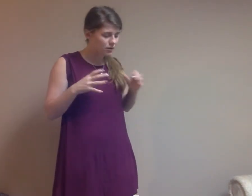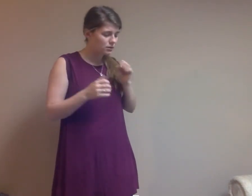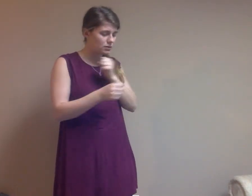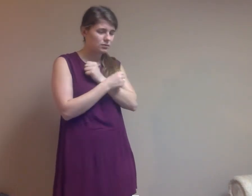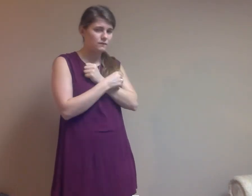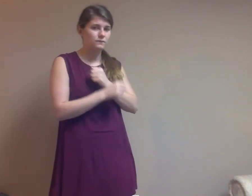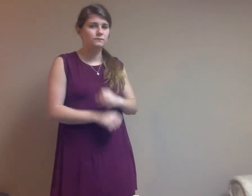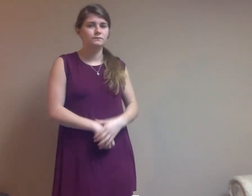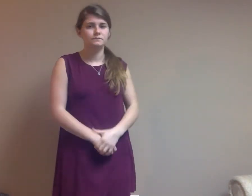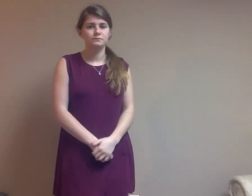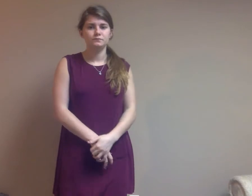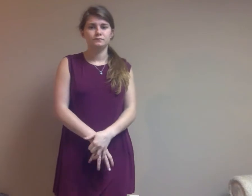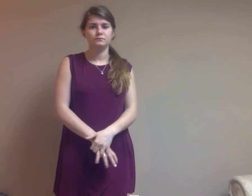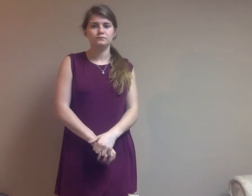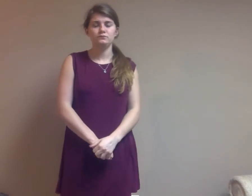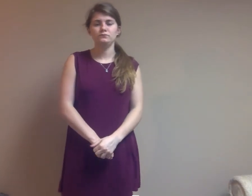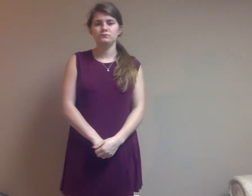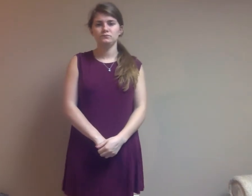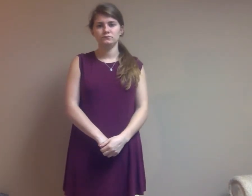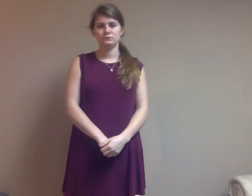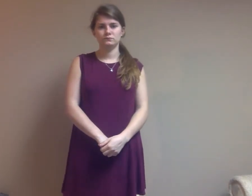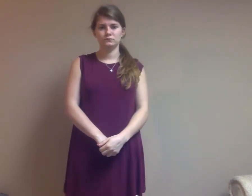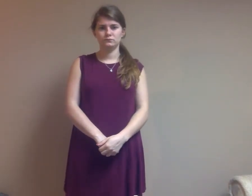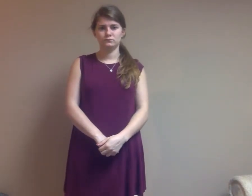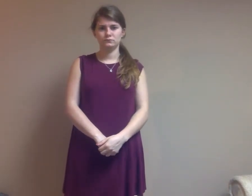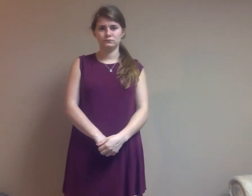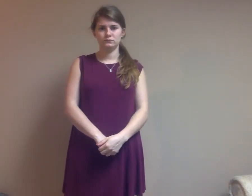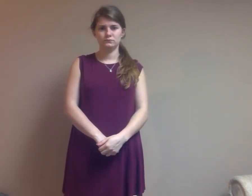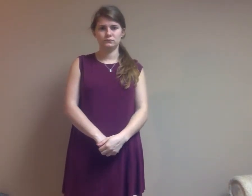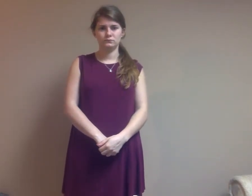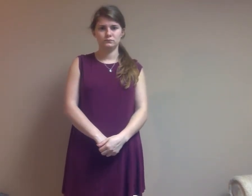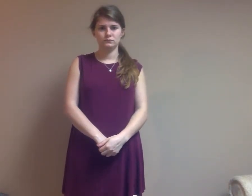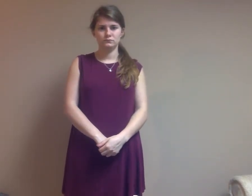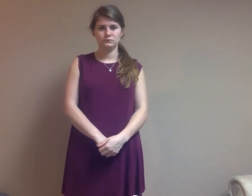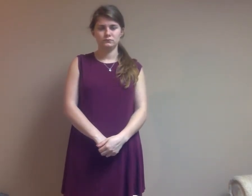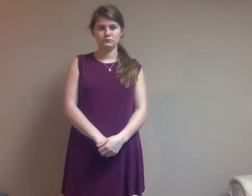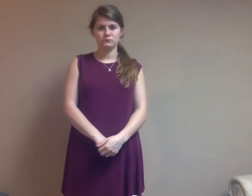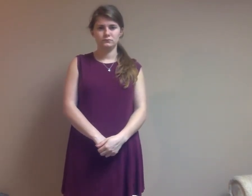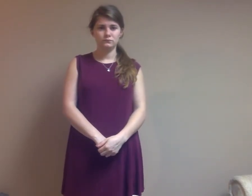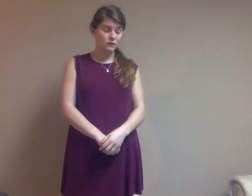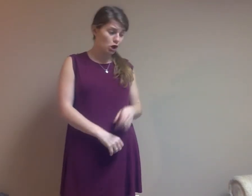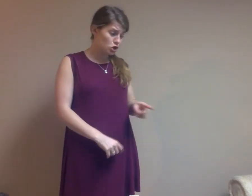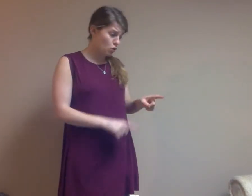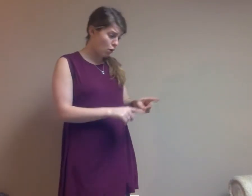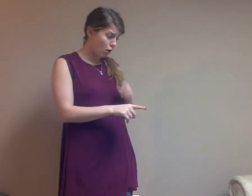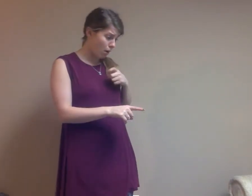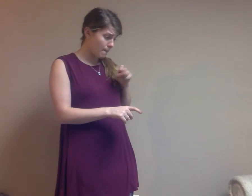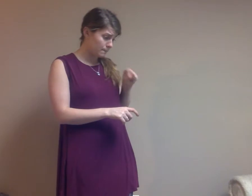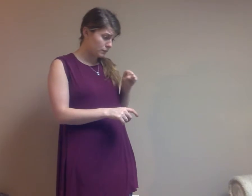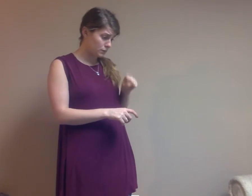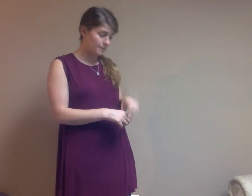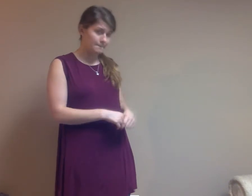Wednesday. I'll phone you tomorrow, will you phone me, okay? You be all right? Come on, yes, just remember for mummy, yeah? Good girl, I love you